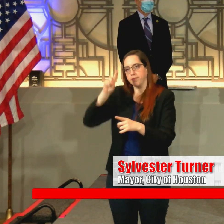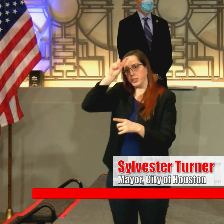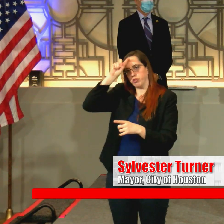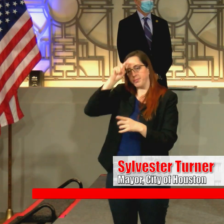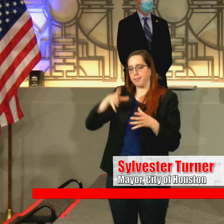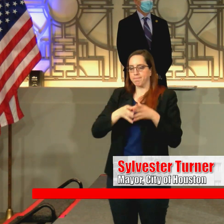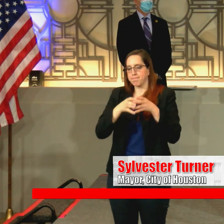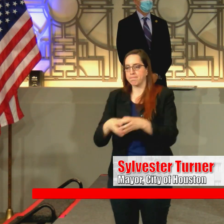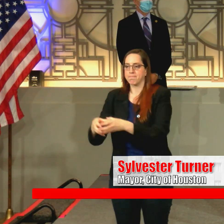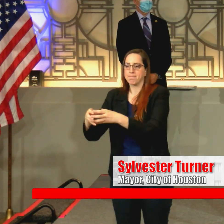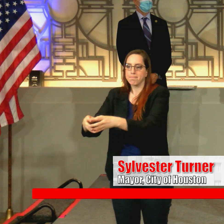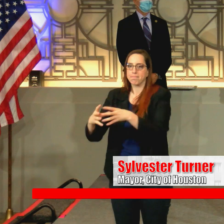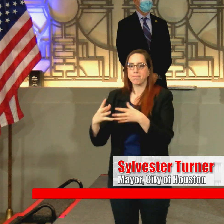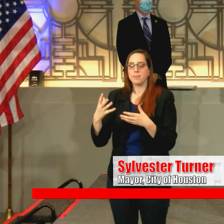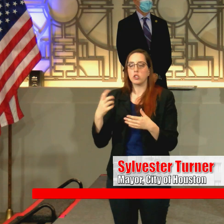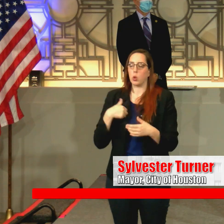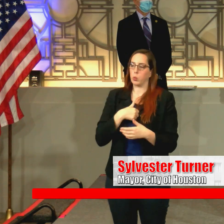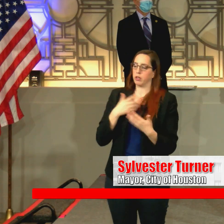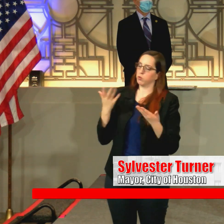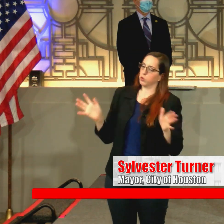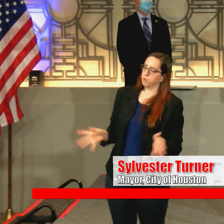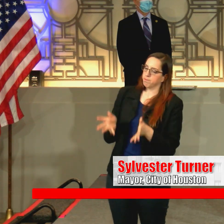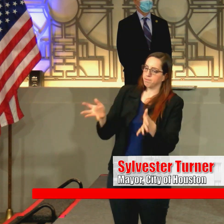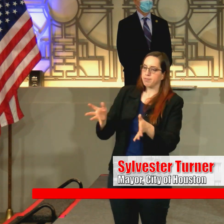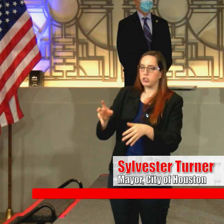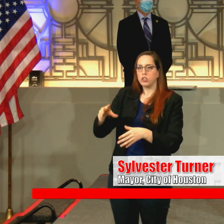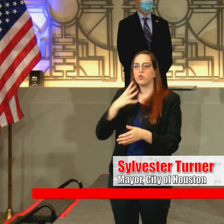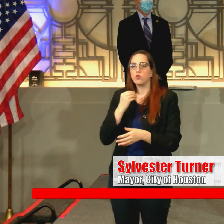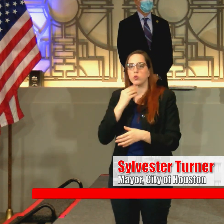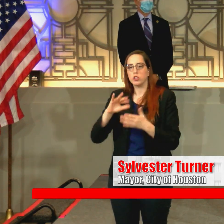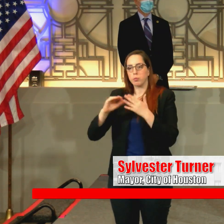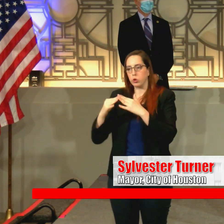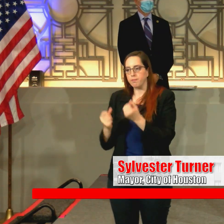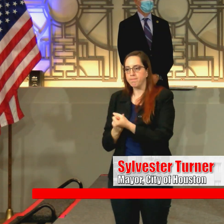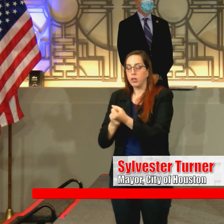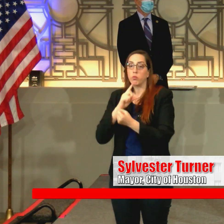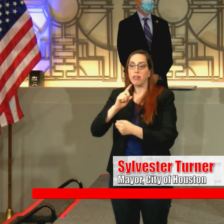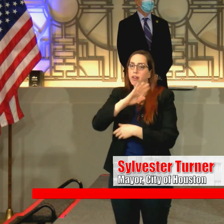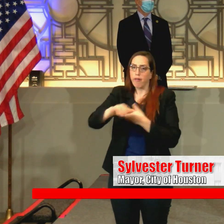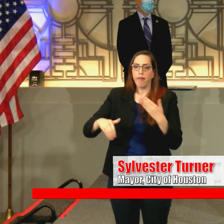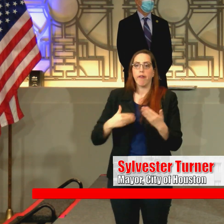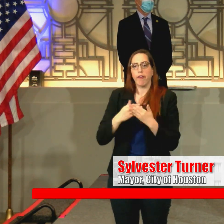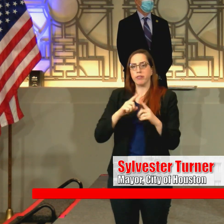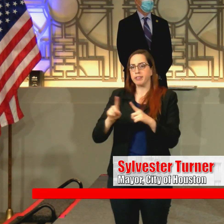mind and lift up the Jewish community. In fact, all communities of faith,